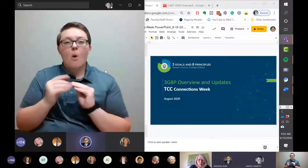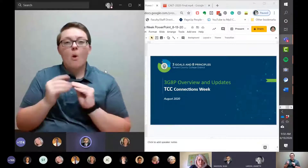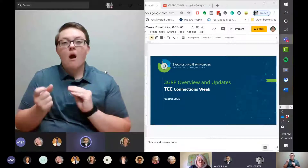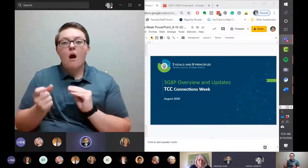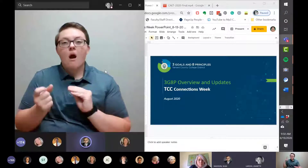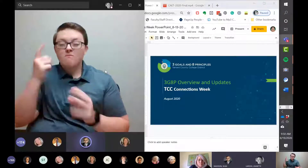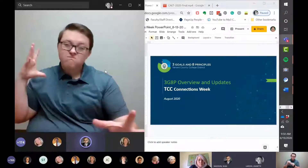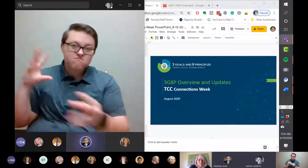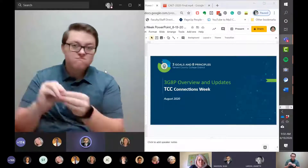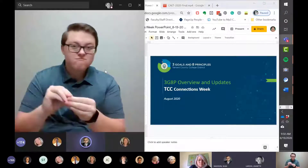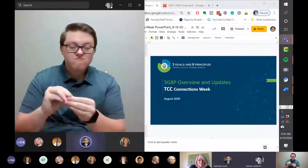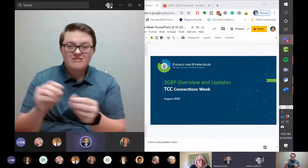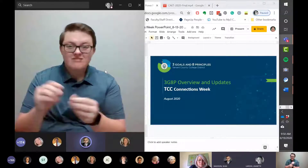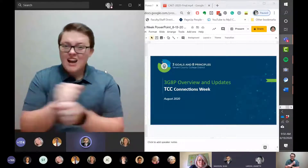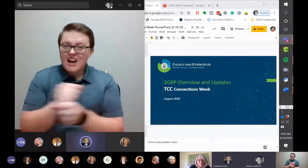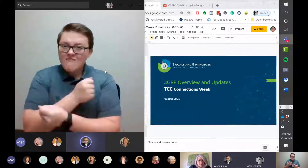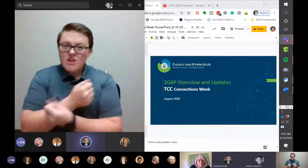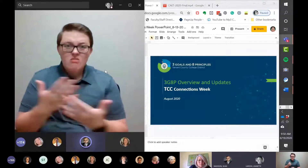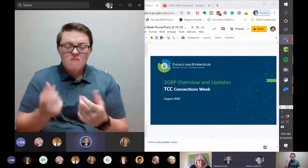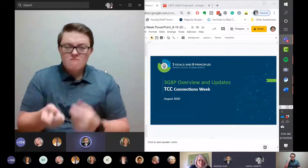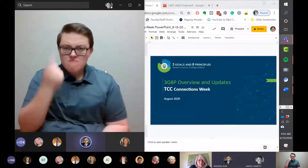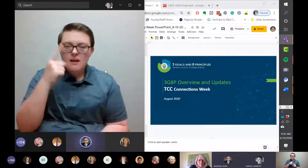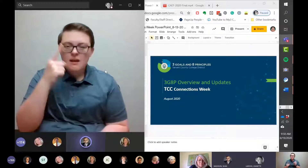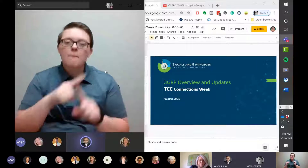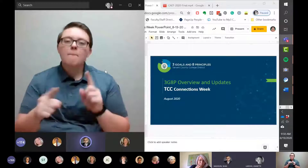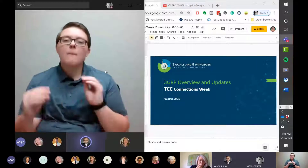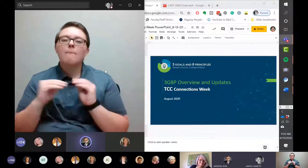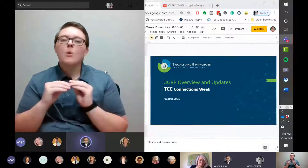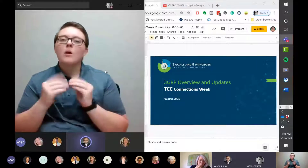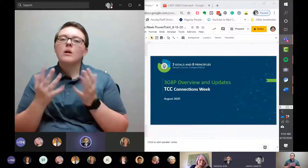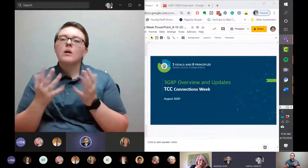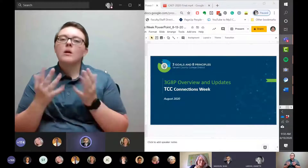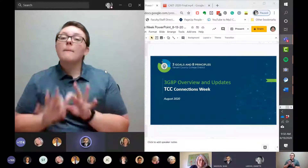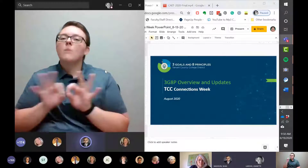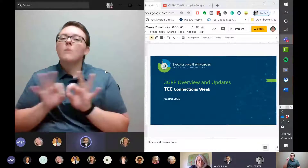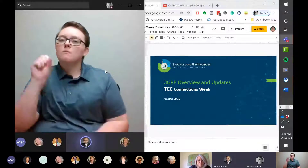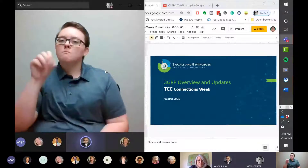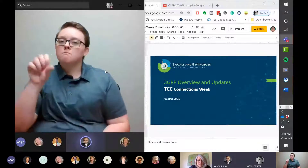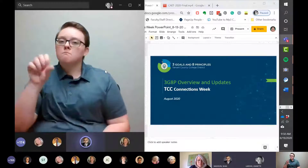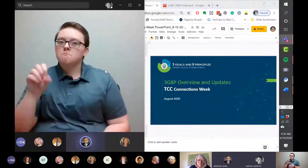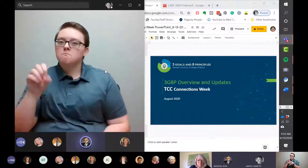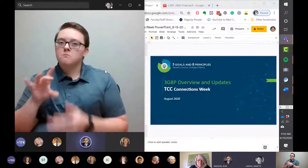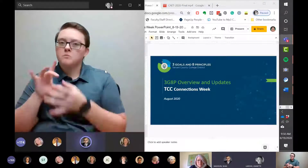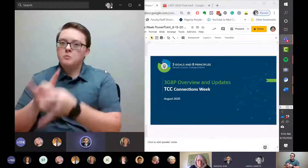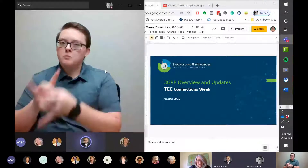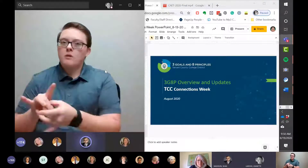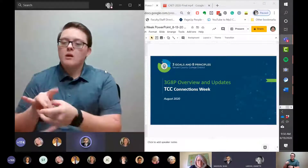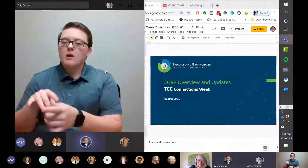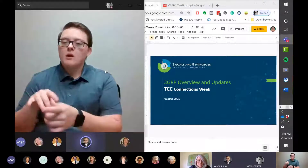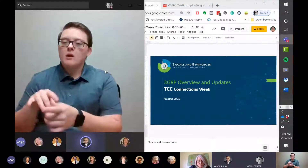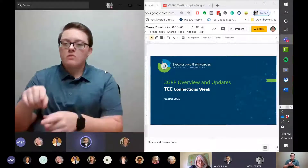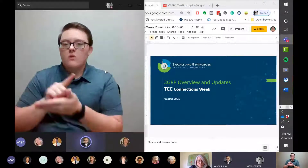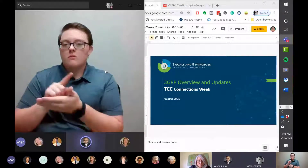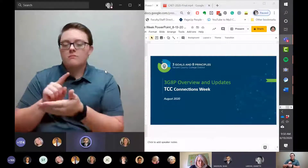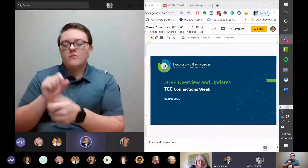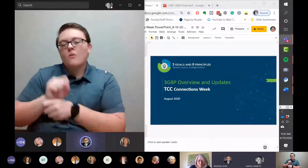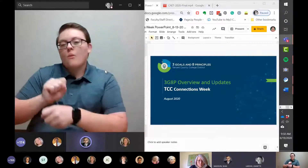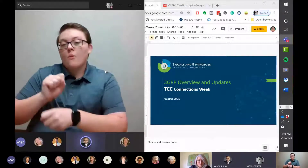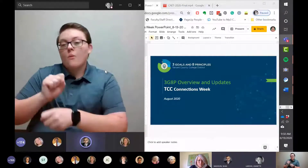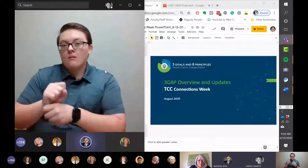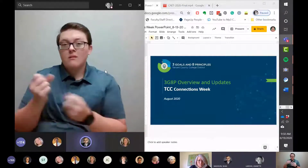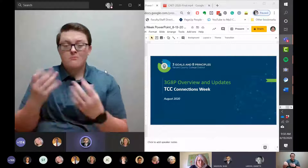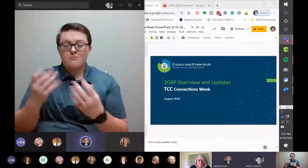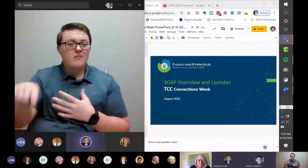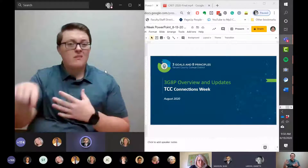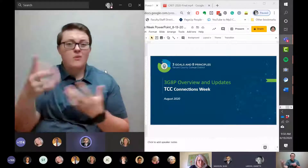highlights of what's going on with the work. Many of you are already involved in quite a bit of the work in